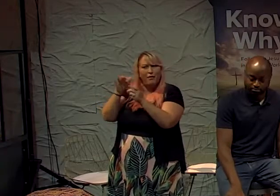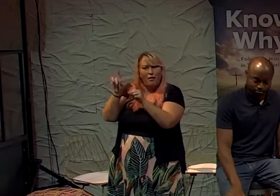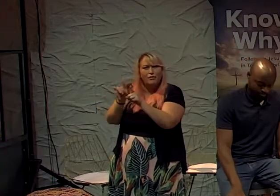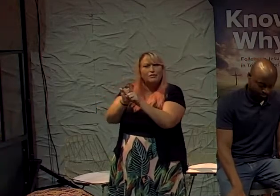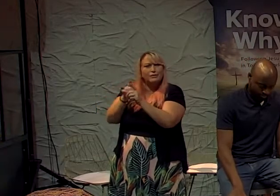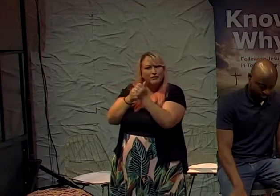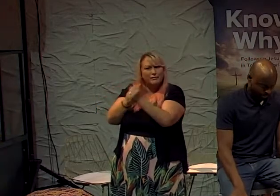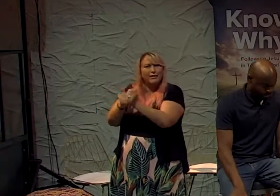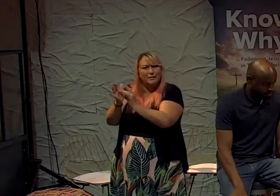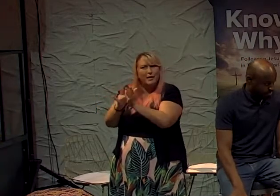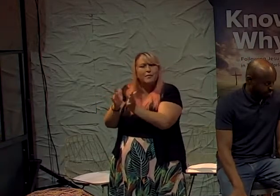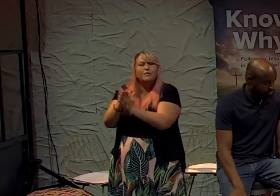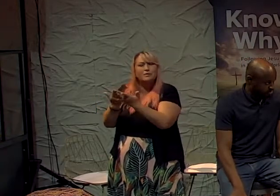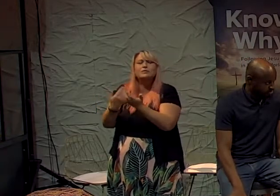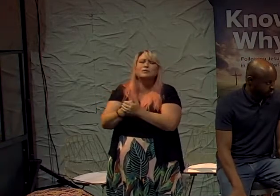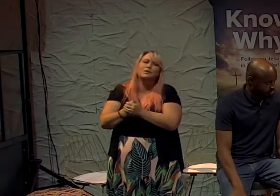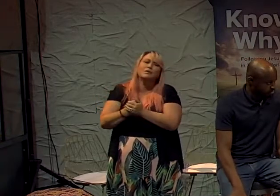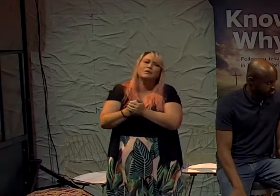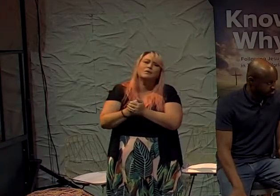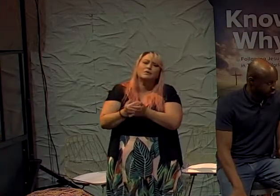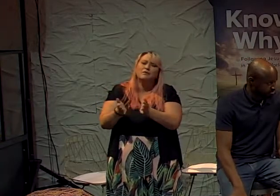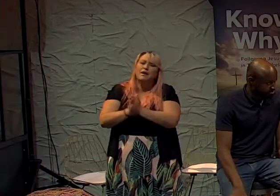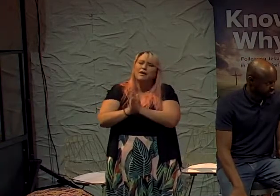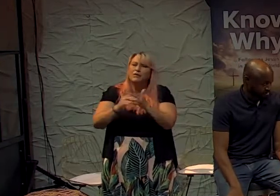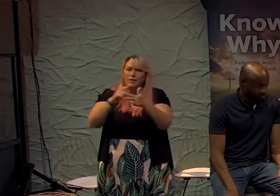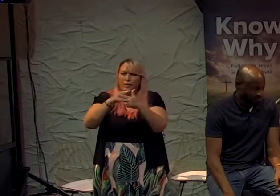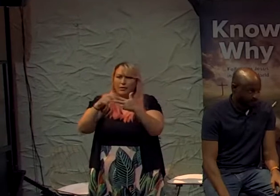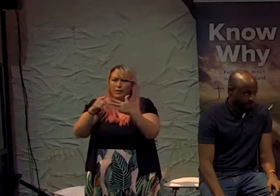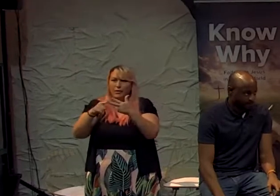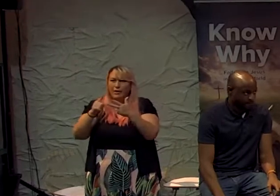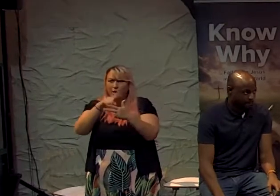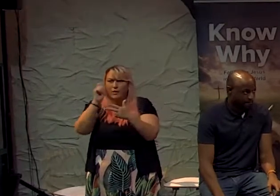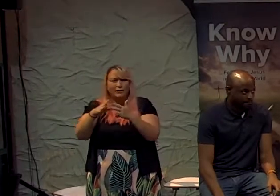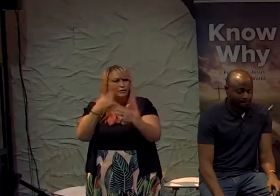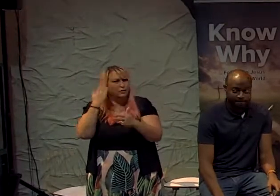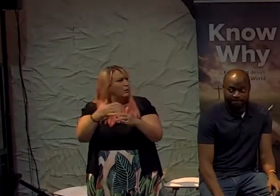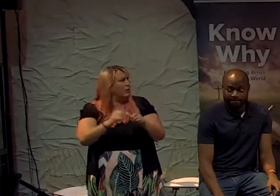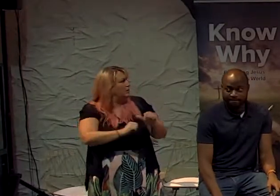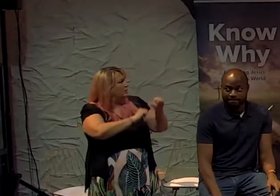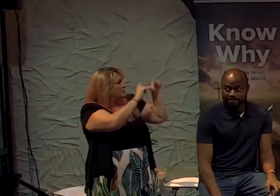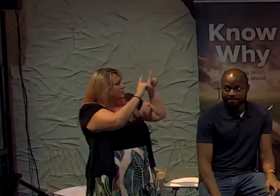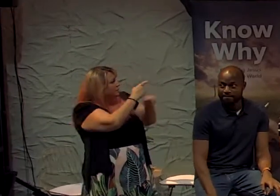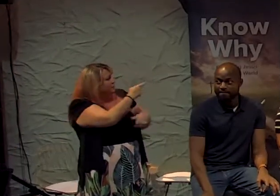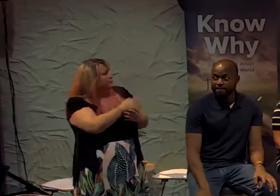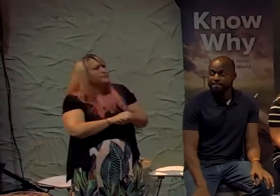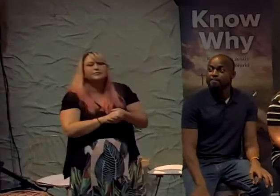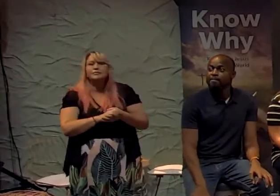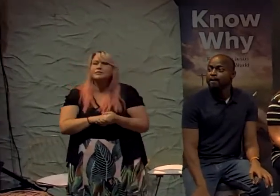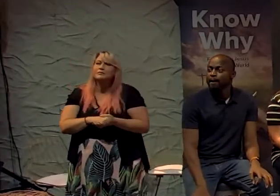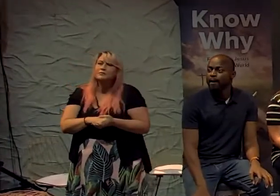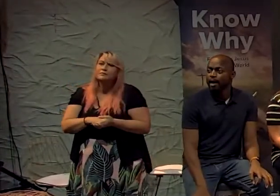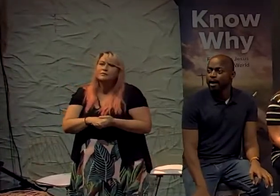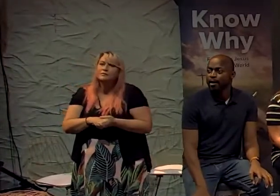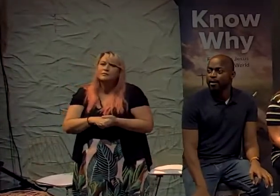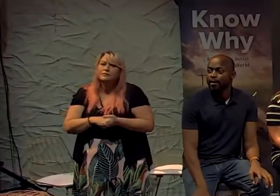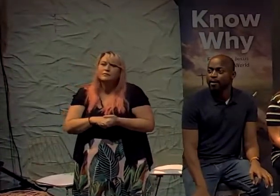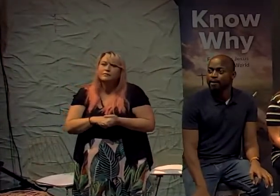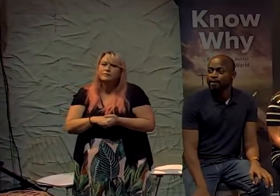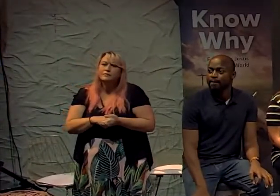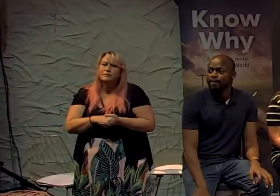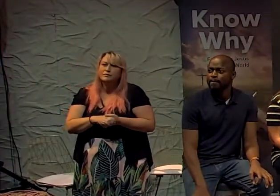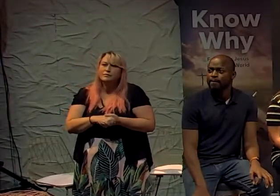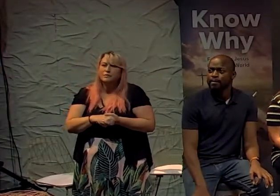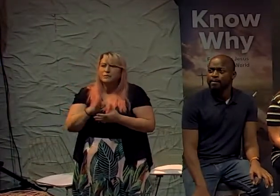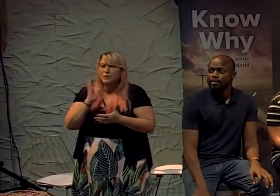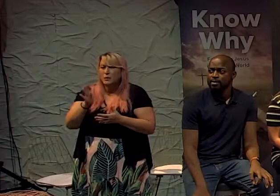simple. So what I've asked them to do is to answer three questions. And I'm going to put these three questions on the board over here. And what we're going to do is